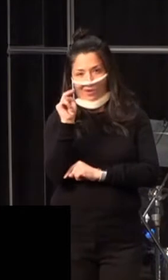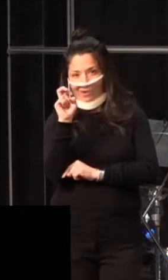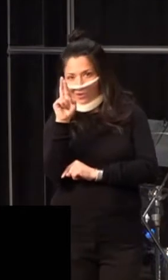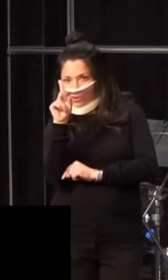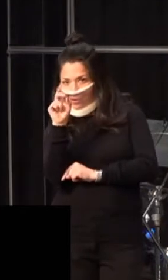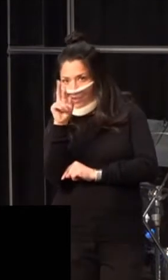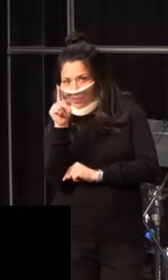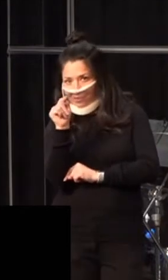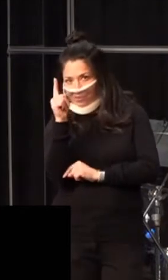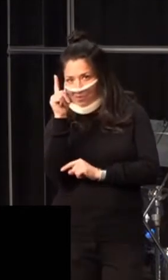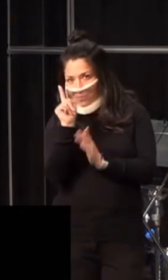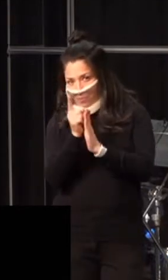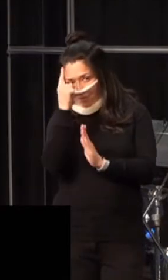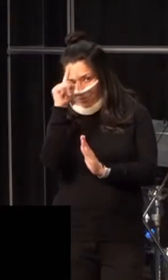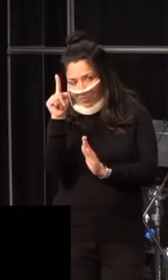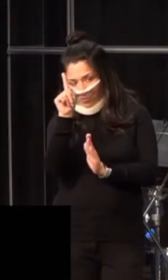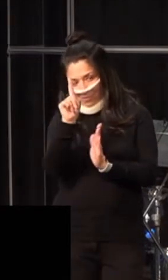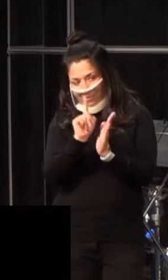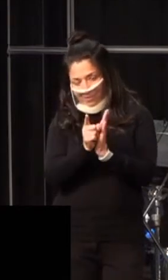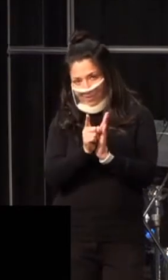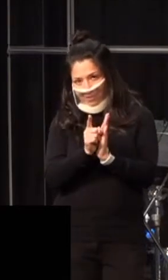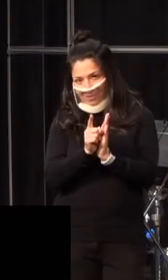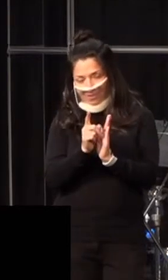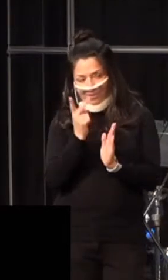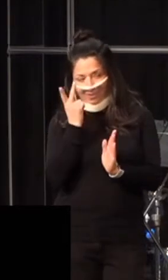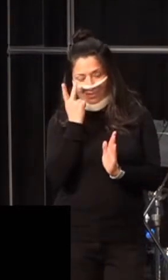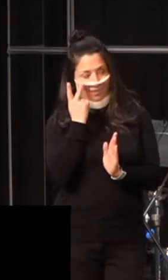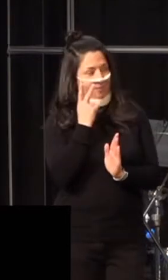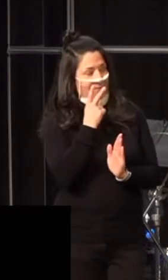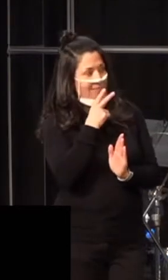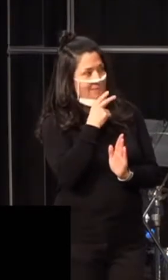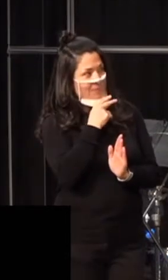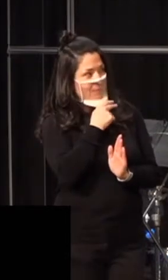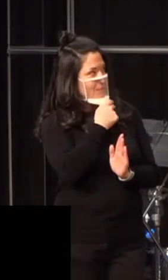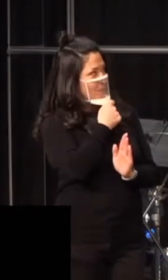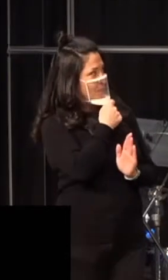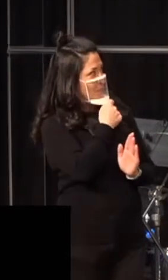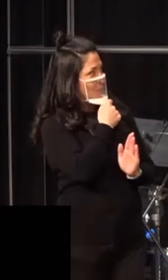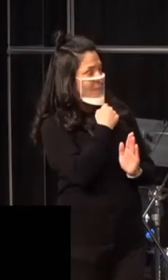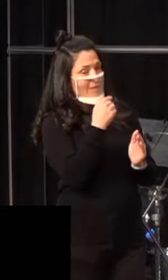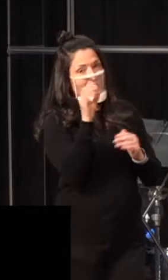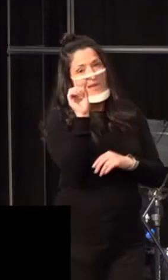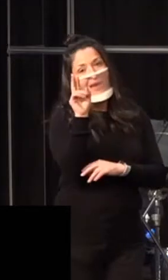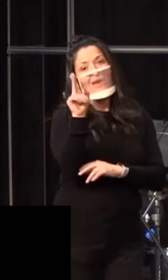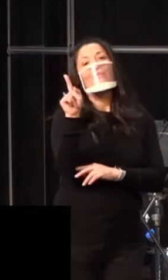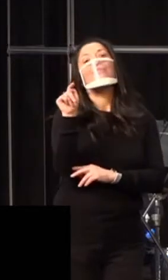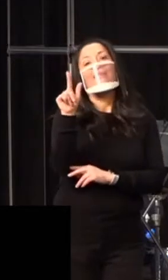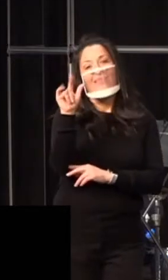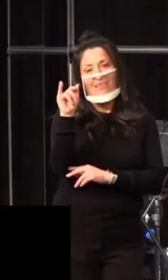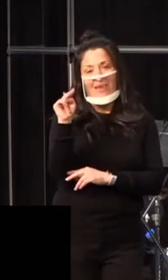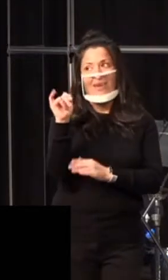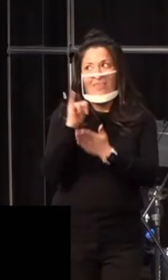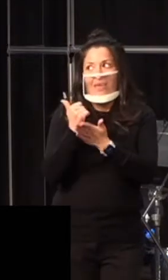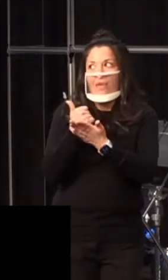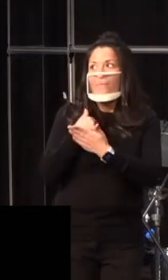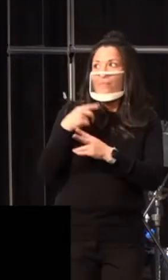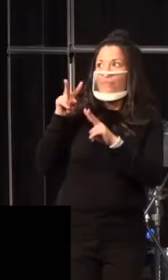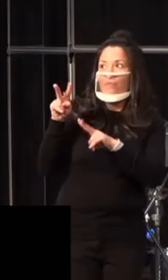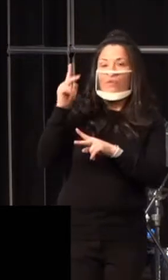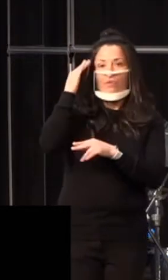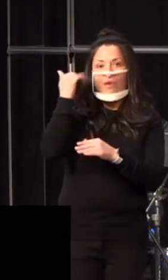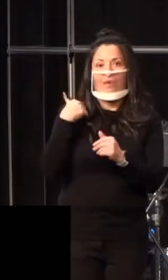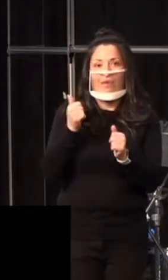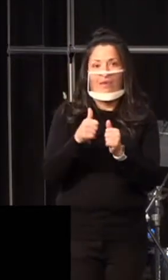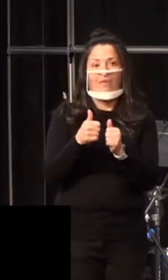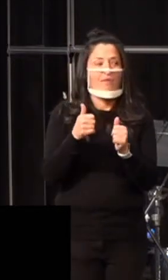an outline. I like outlines. We're jumping into a story, and so this helps me understand what's happened so far and where are we